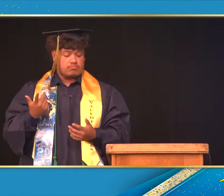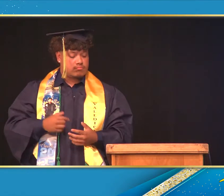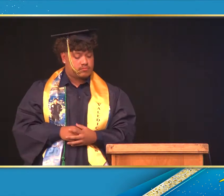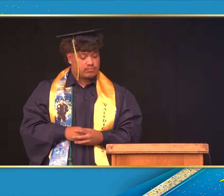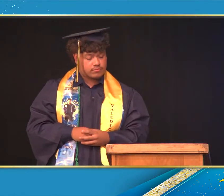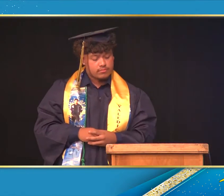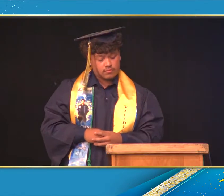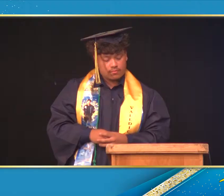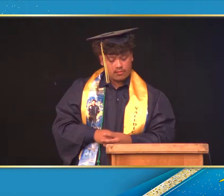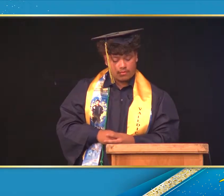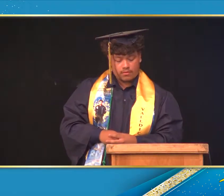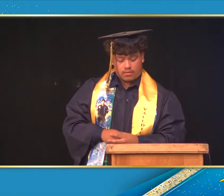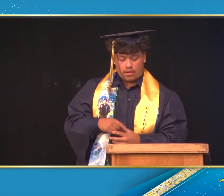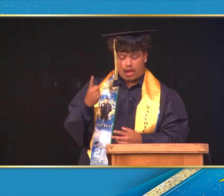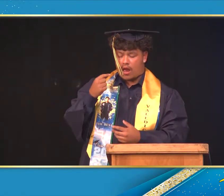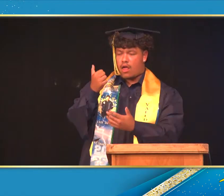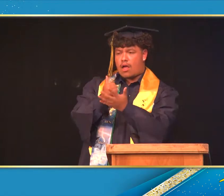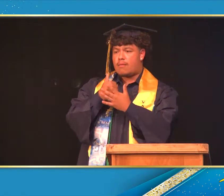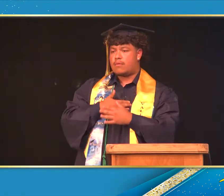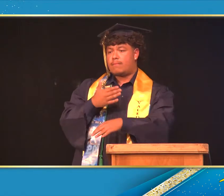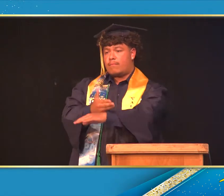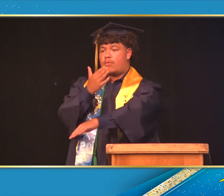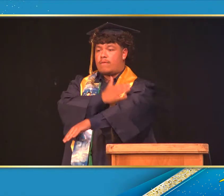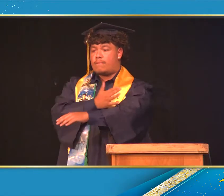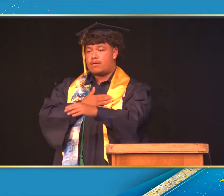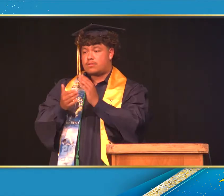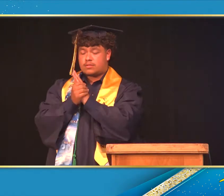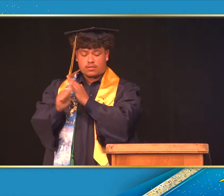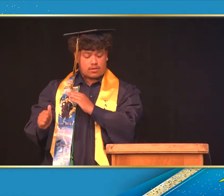One of my favorite teachers that always helped me to improve my skills